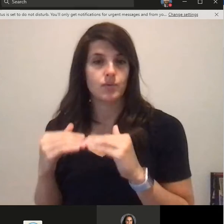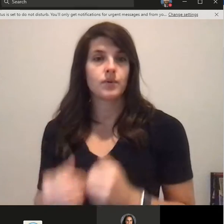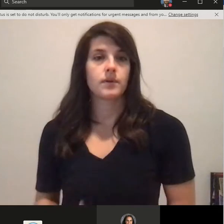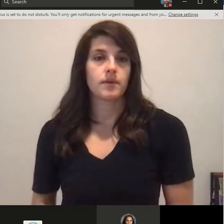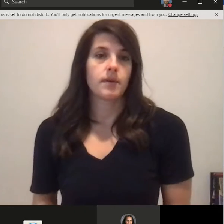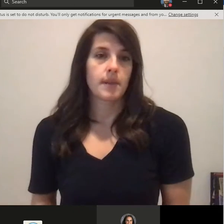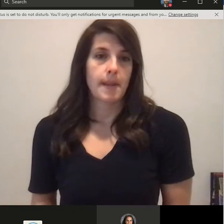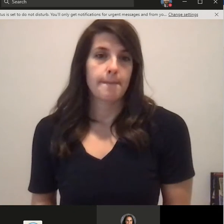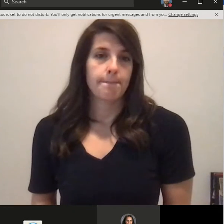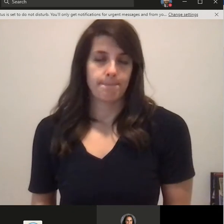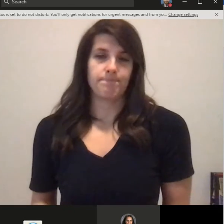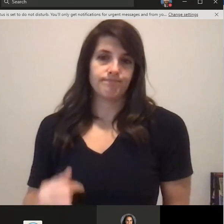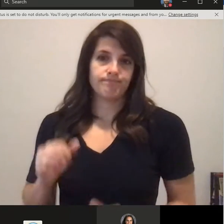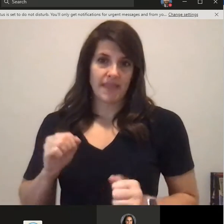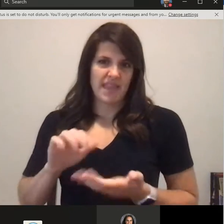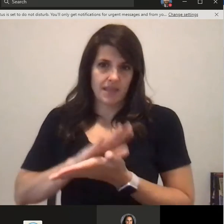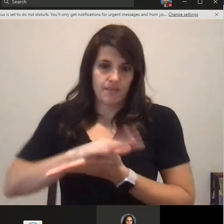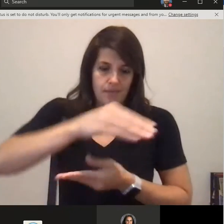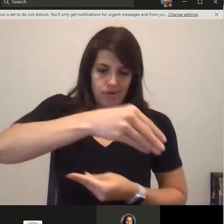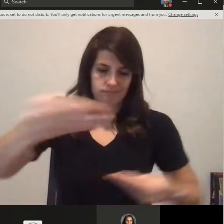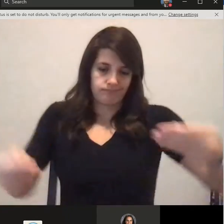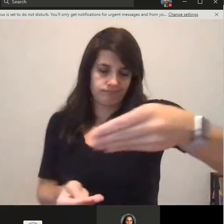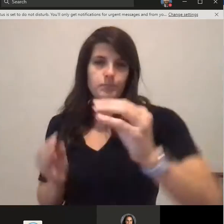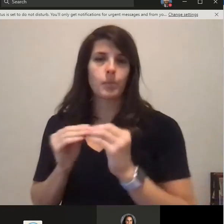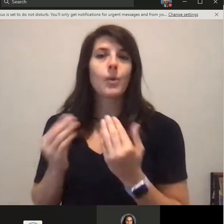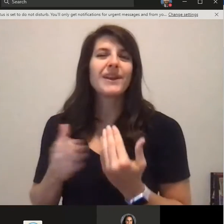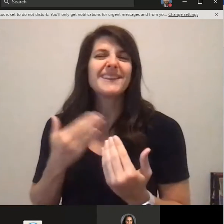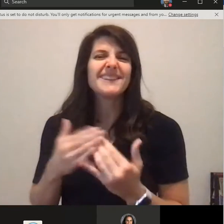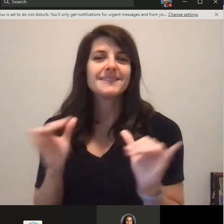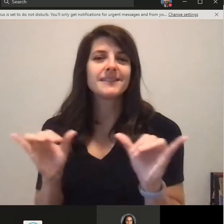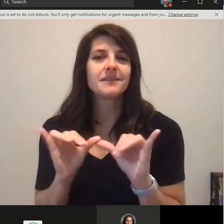I like to turn it around. It's a little bit easier to measure.